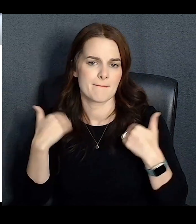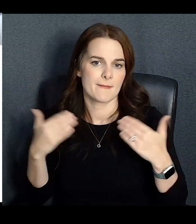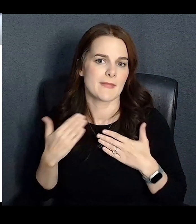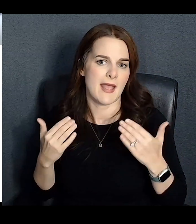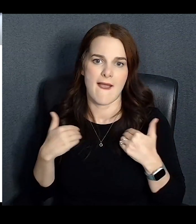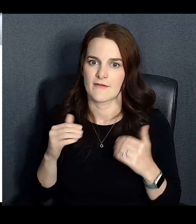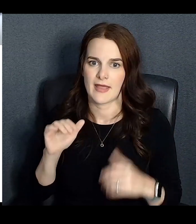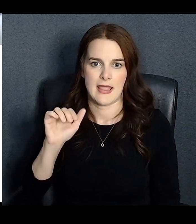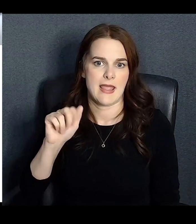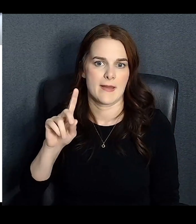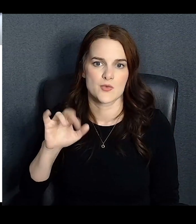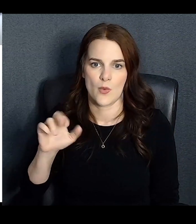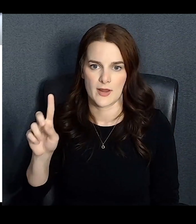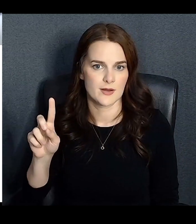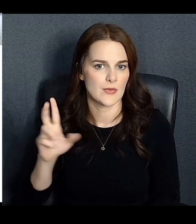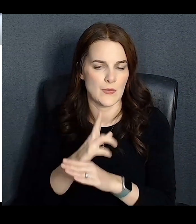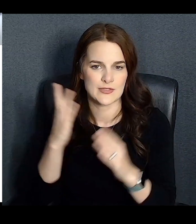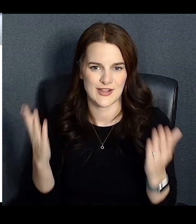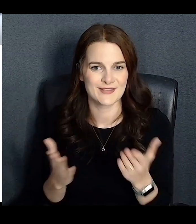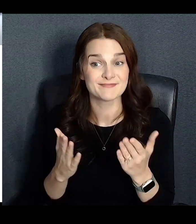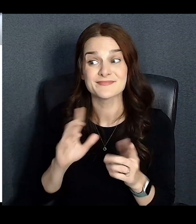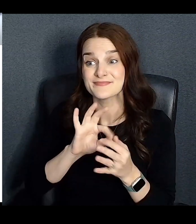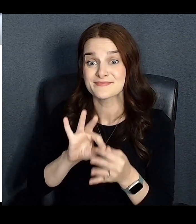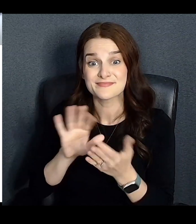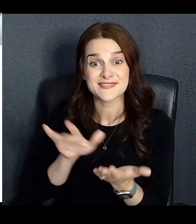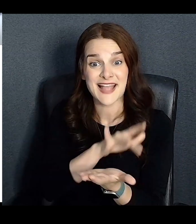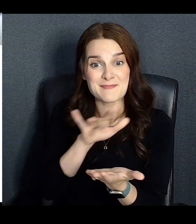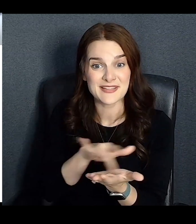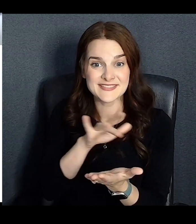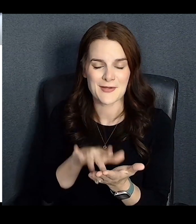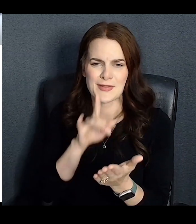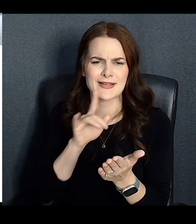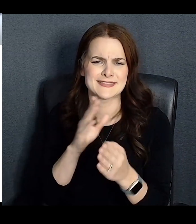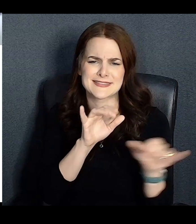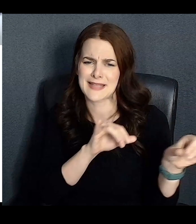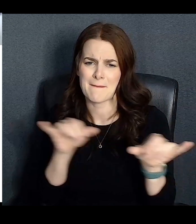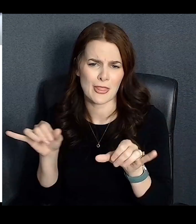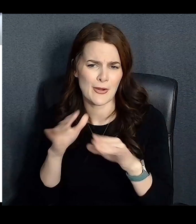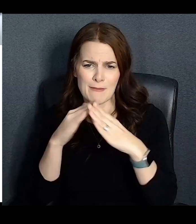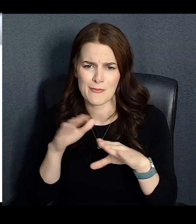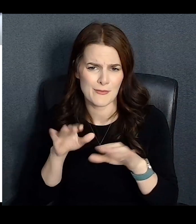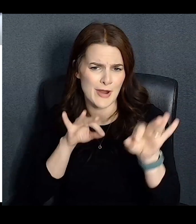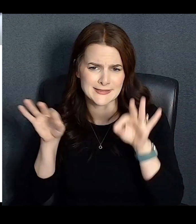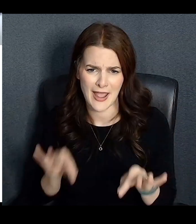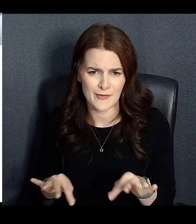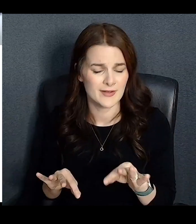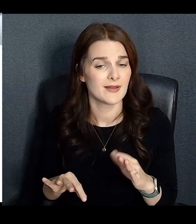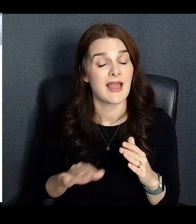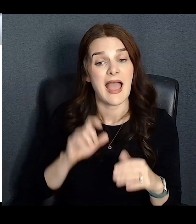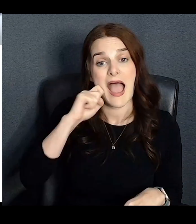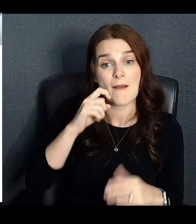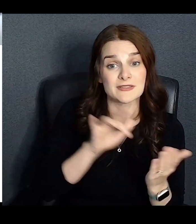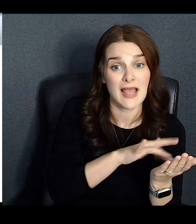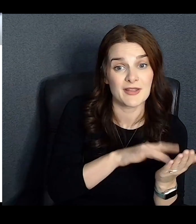Android users here. Um, and when it comes to tablets as well, it's a very similar kind of breakdown, a lot of Apple tablet